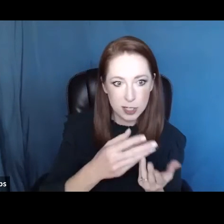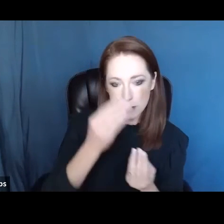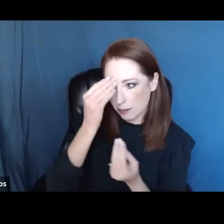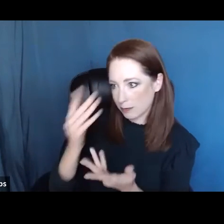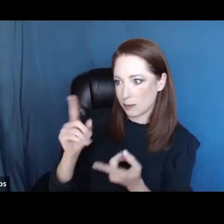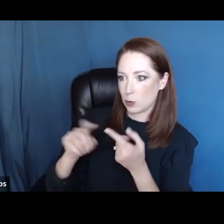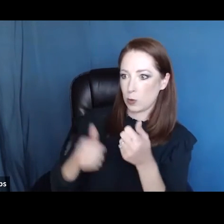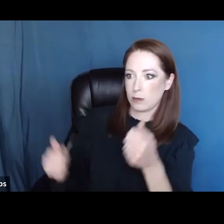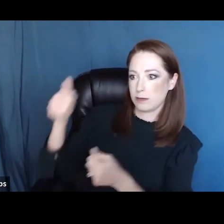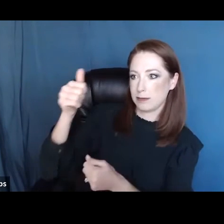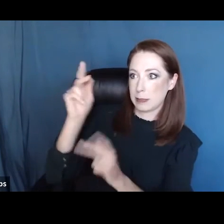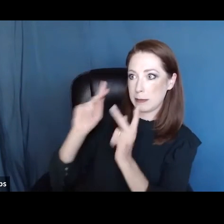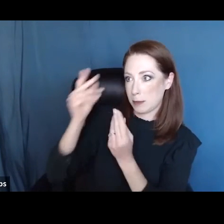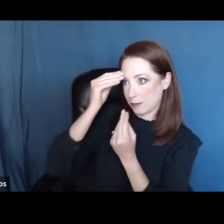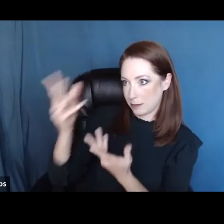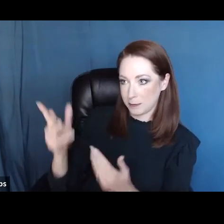charge.